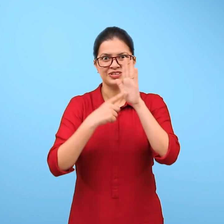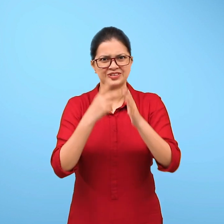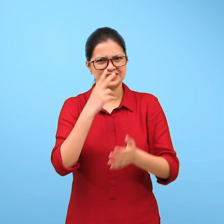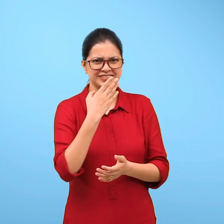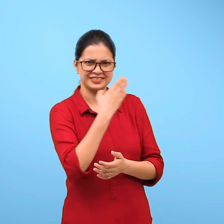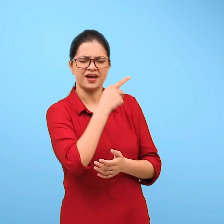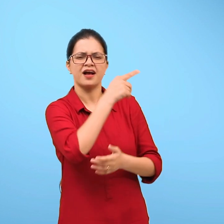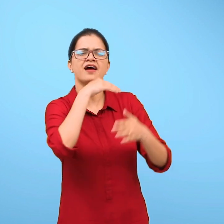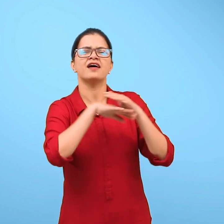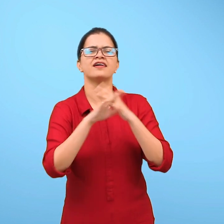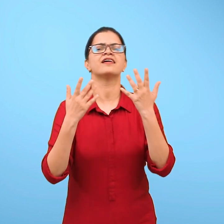Figure 8.12.